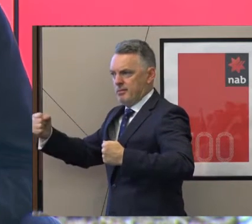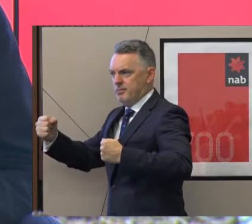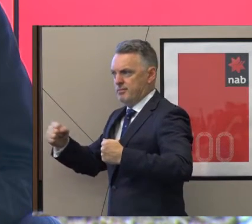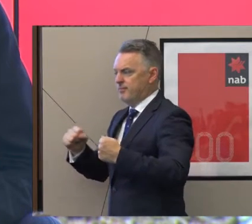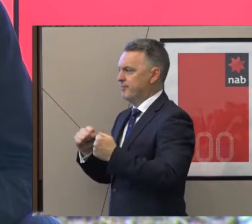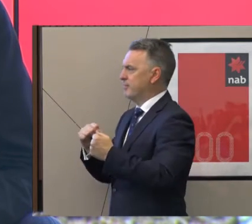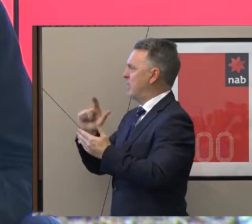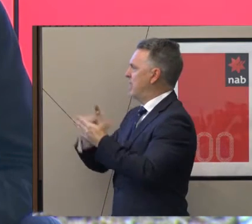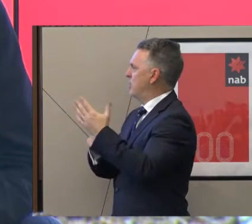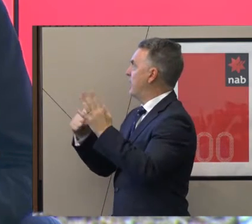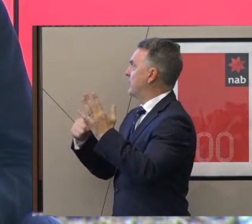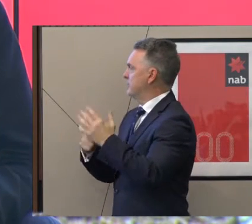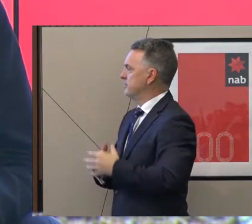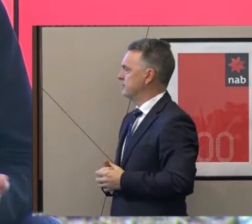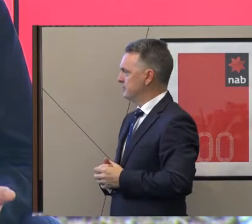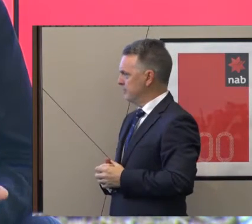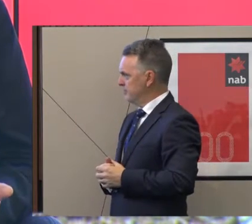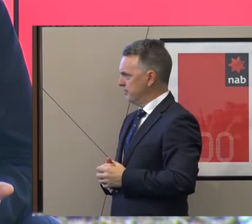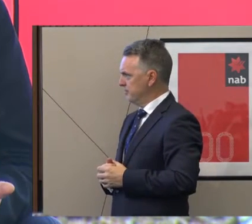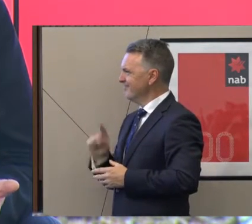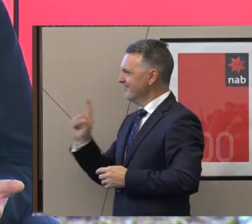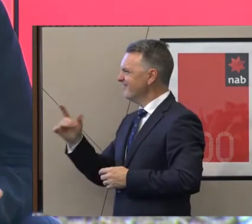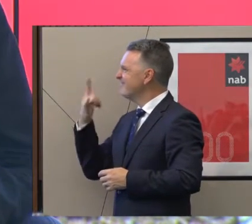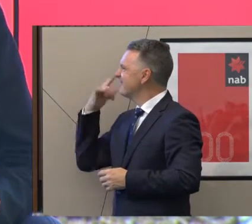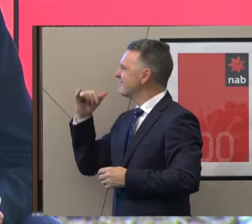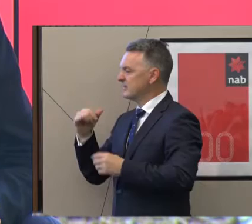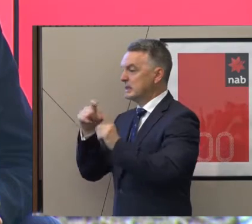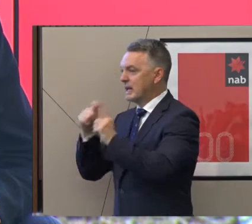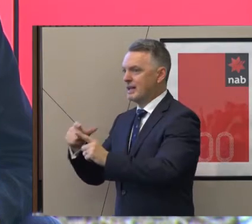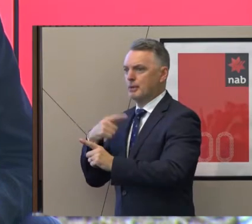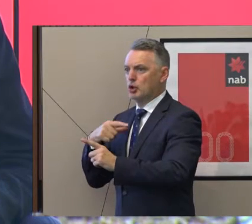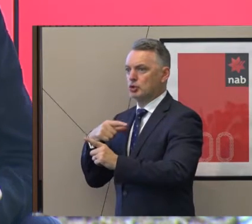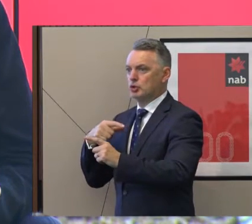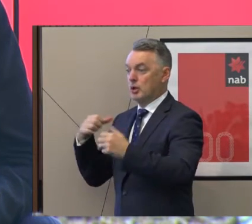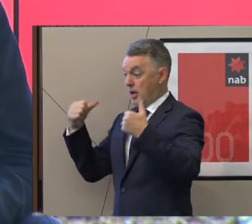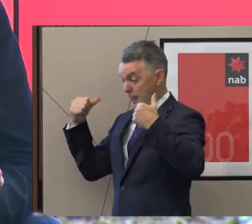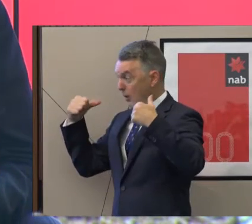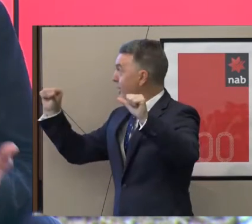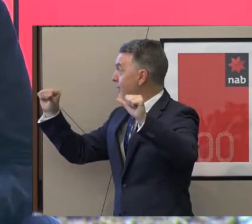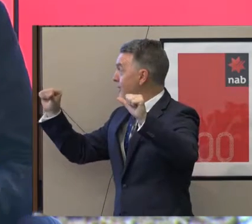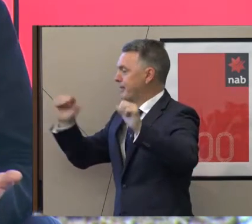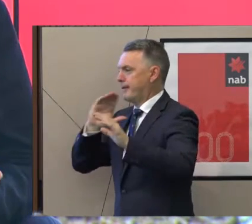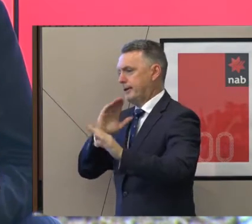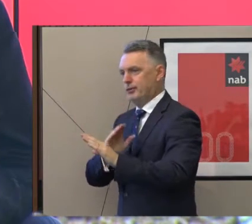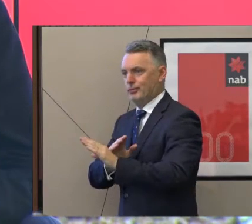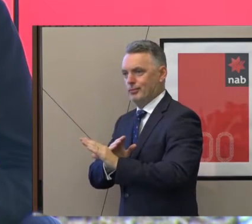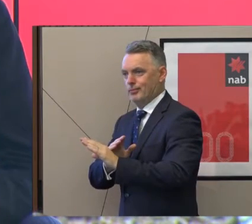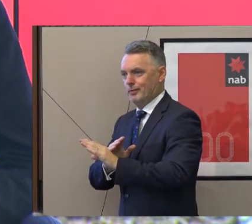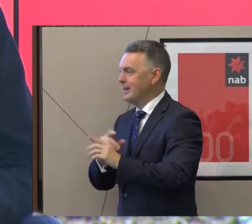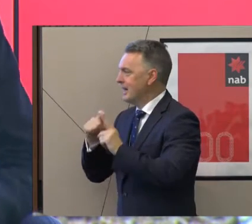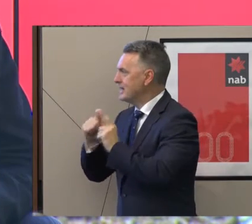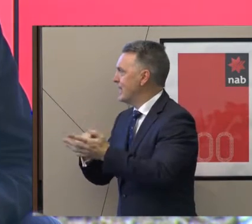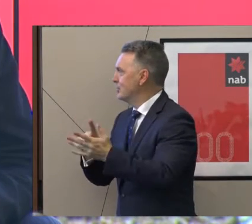are systemic outcomes. It's hard sometimes because the outcomes can be confidential, and it's hard to always publicise exactly